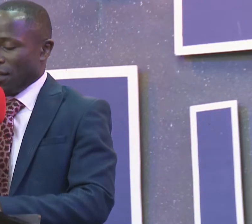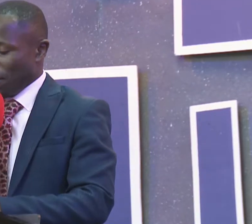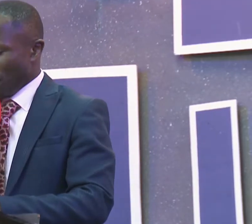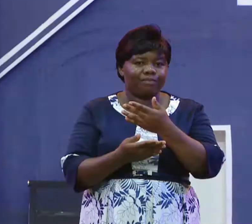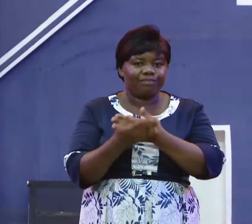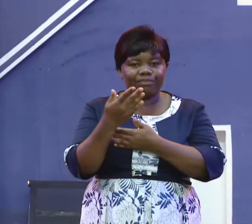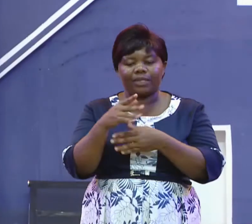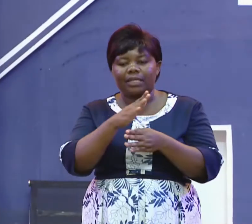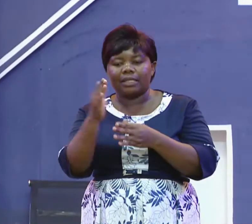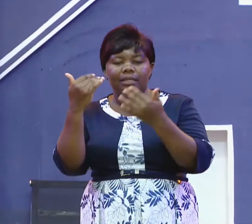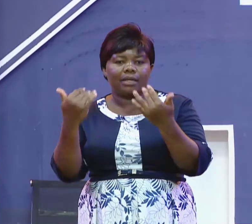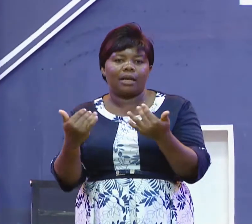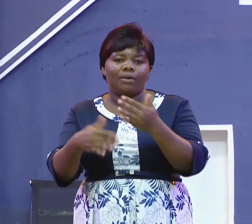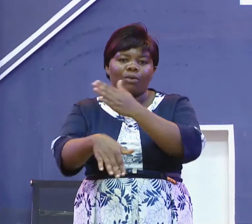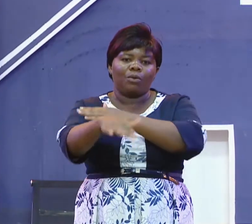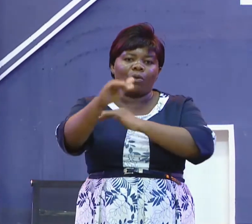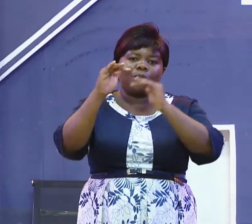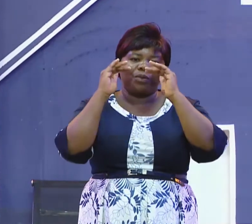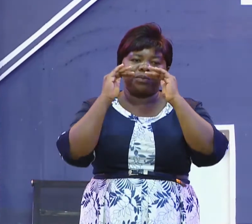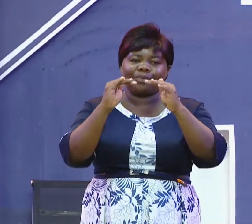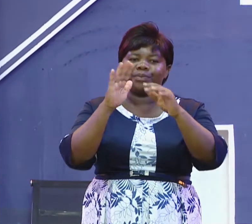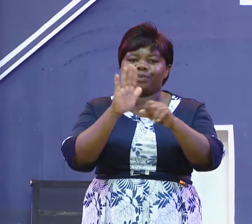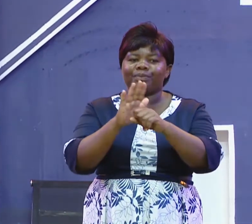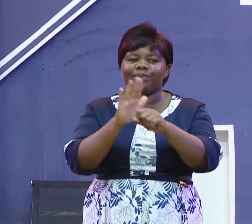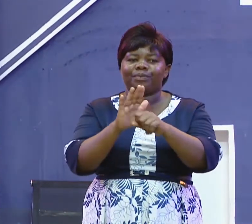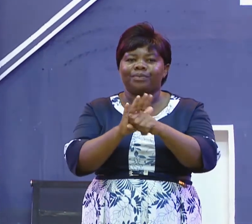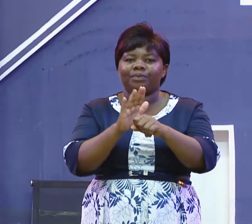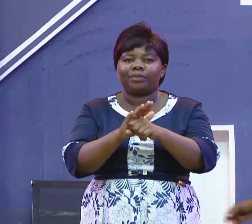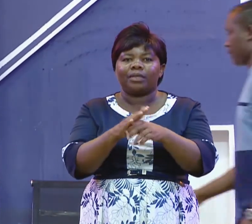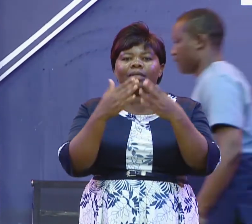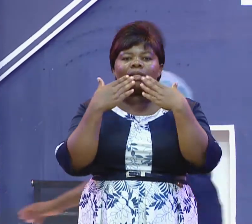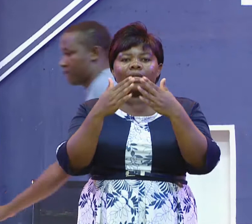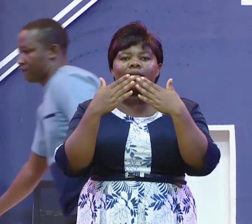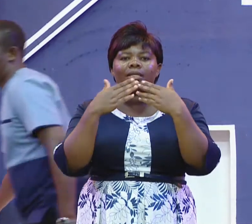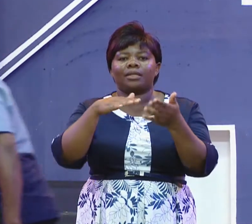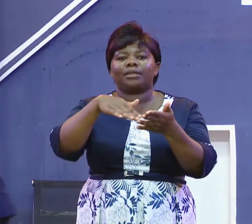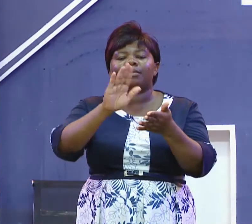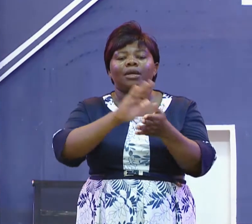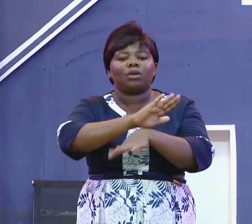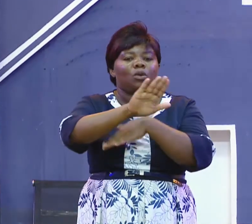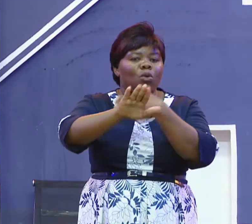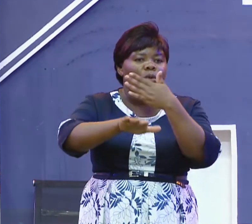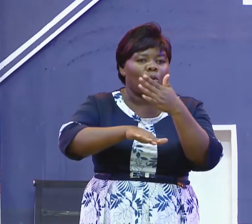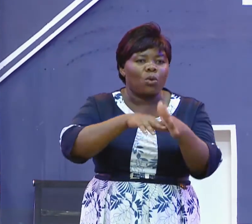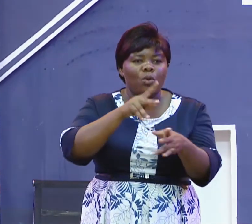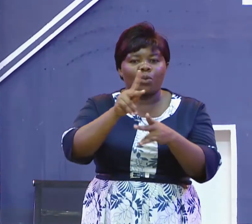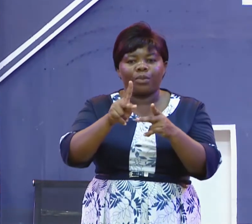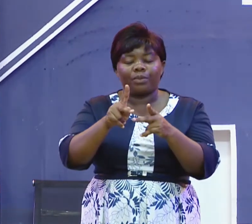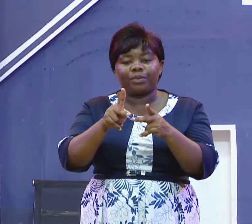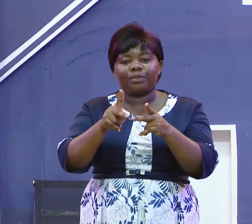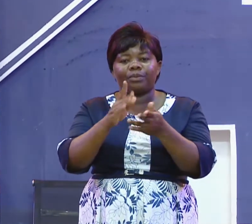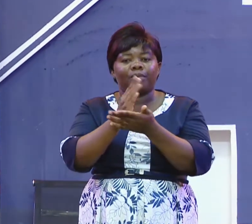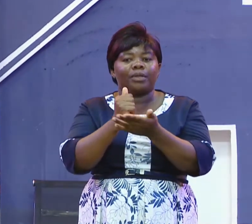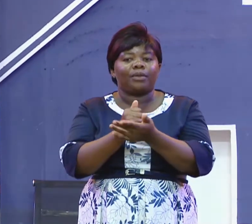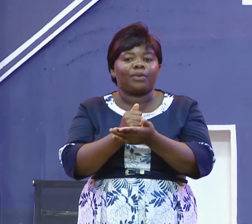began. Mukama abatuwere nnyo nnyini ddala omukisa. May the Lord bless you indeed. Tubeebaza nnyo mwenna olunaku lw'okutaano